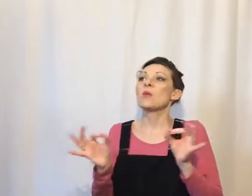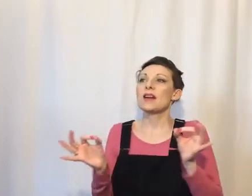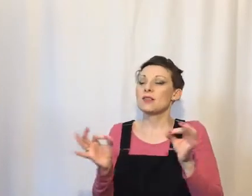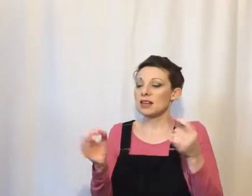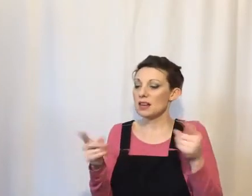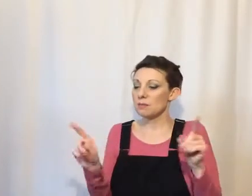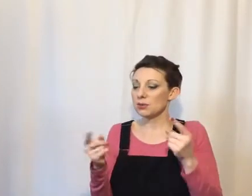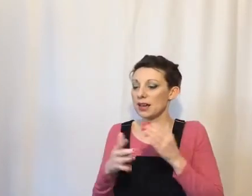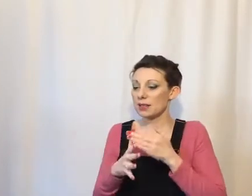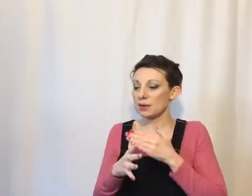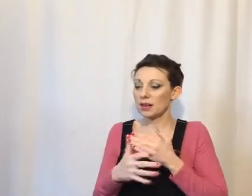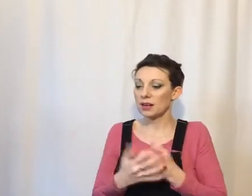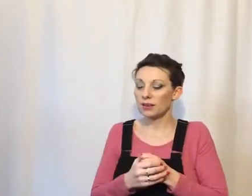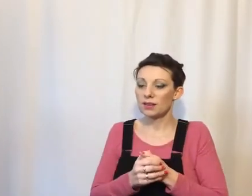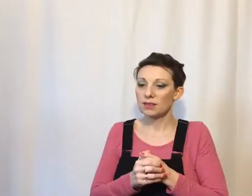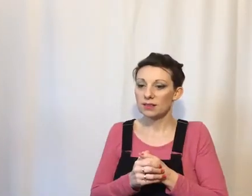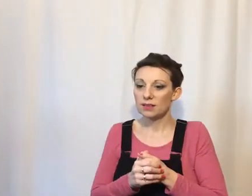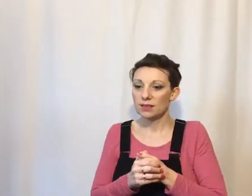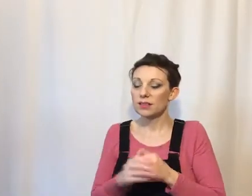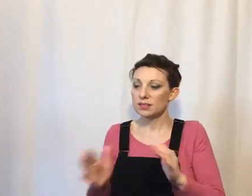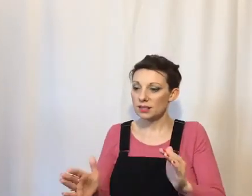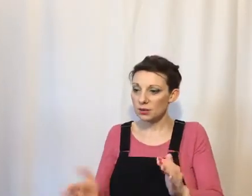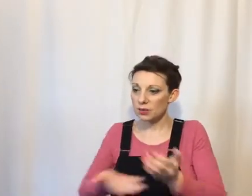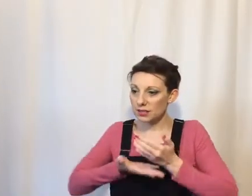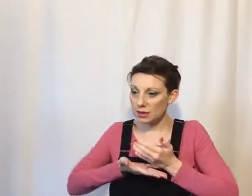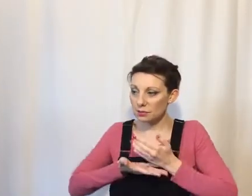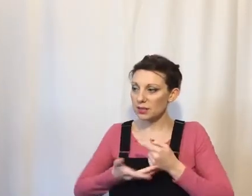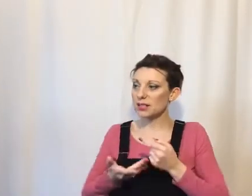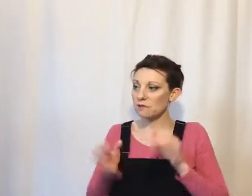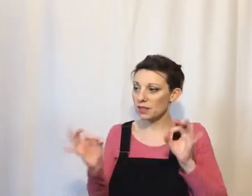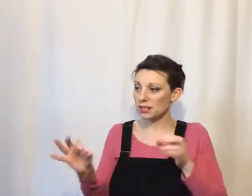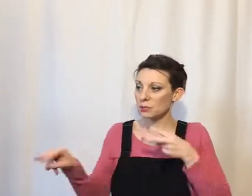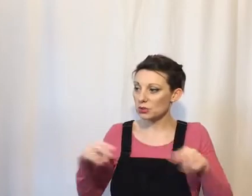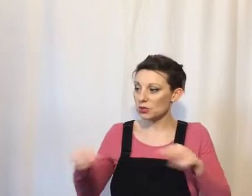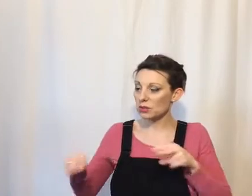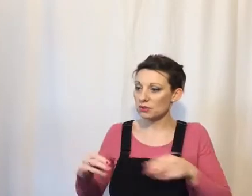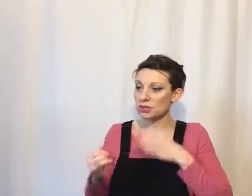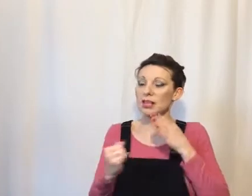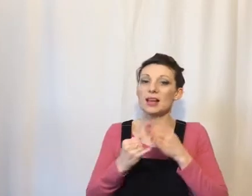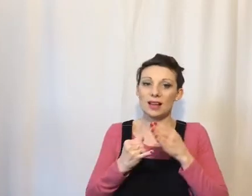without the music at the beginning. Still saving myself for that special dance routine.